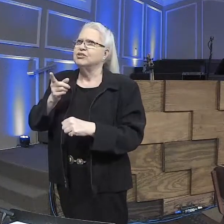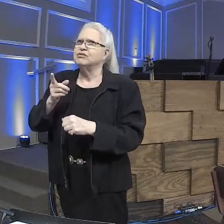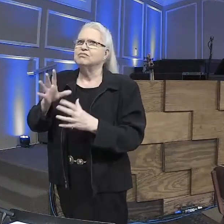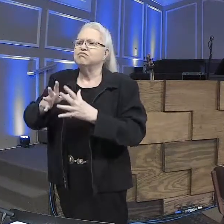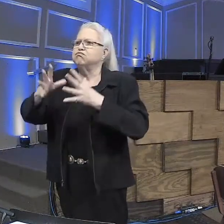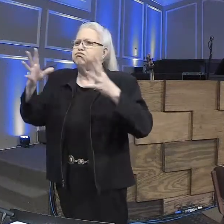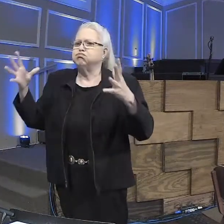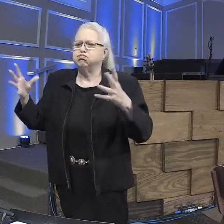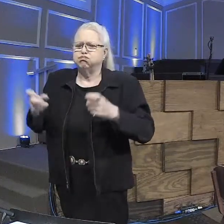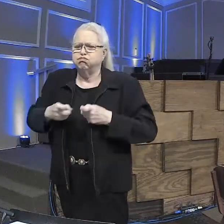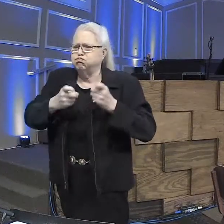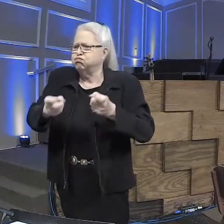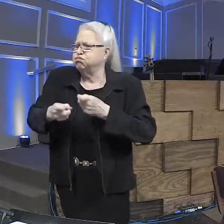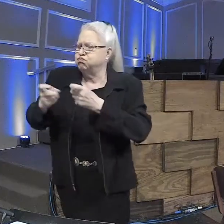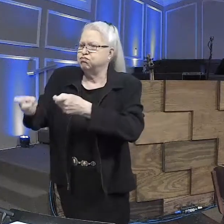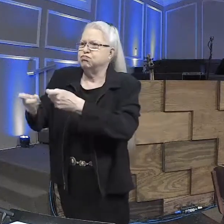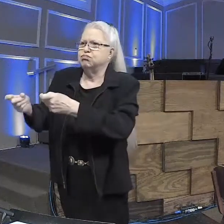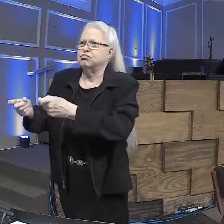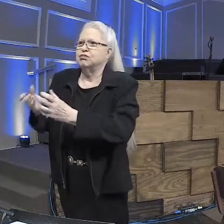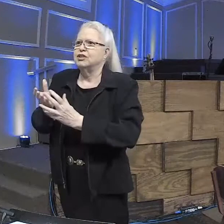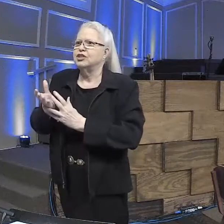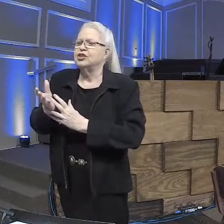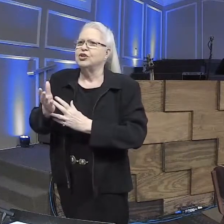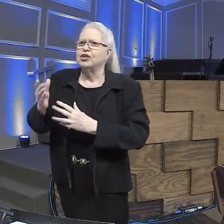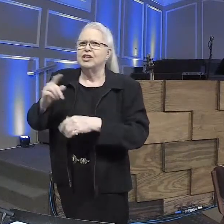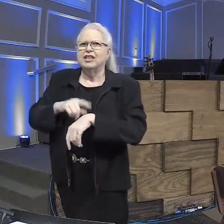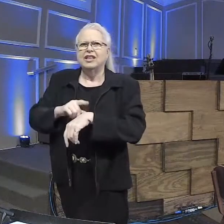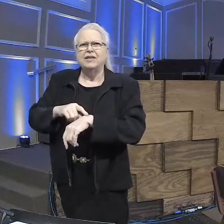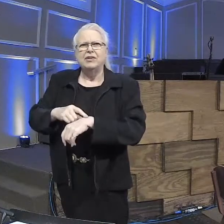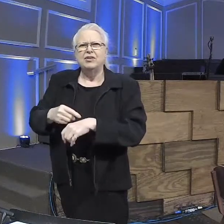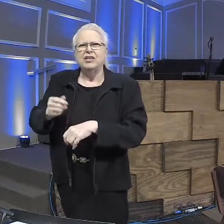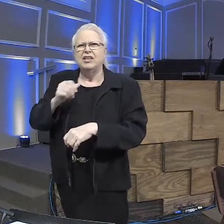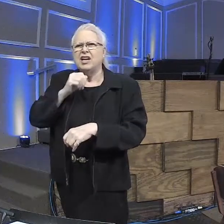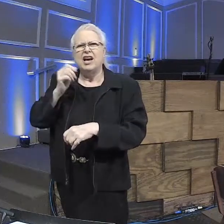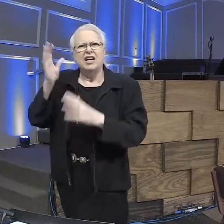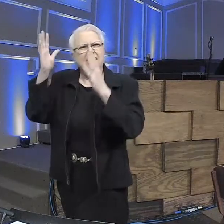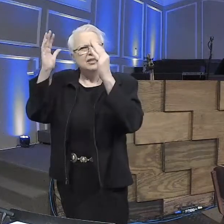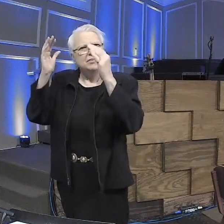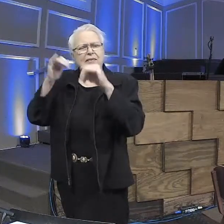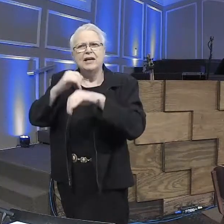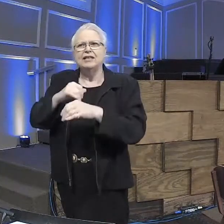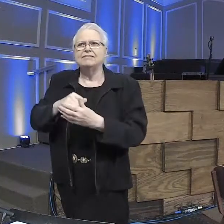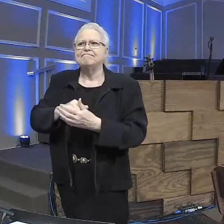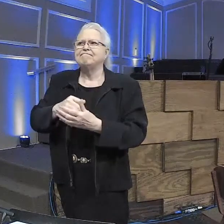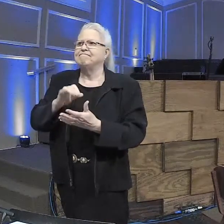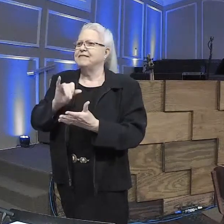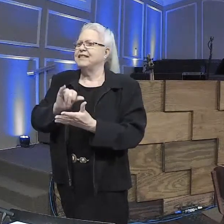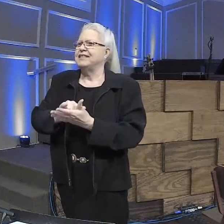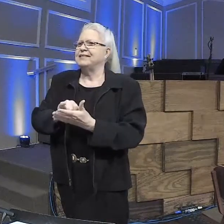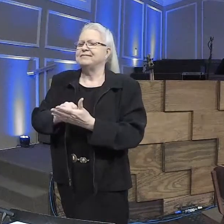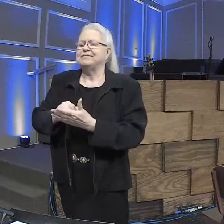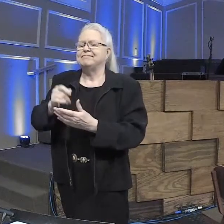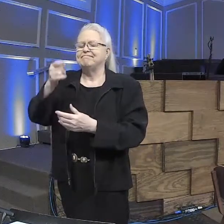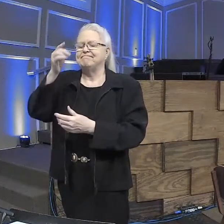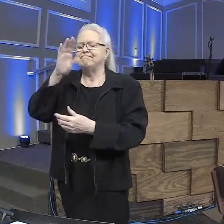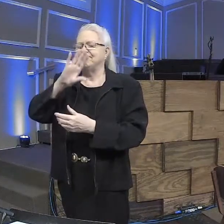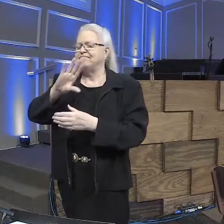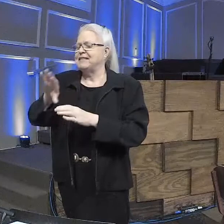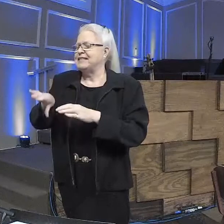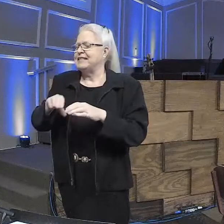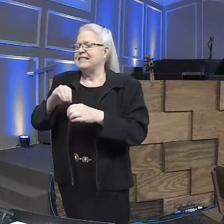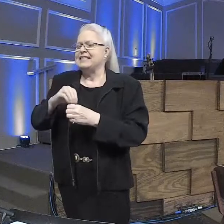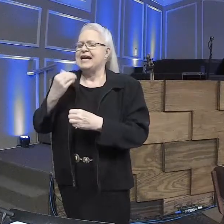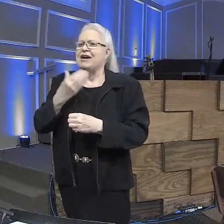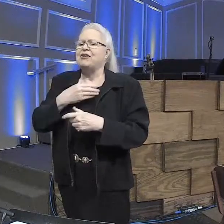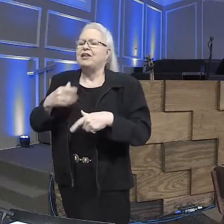great giving during the season when you would least expect it. But that's what God does in our life, and He is faithful, and He is